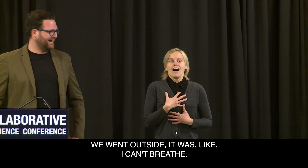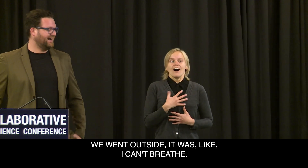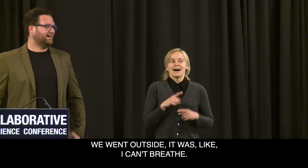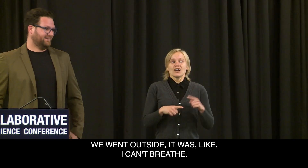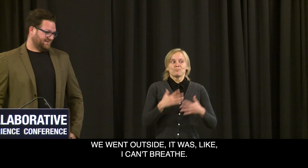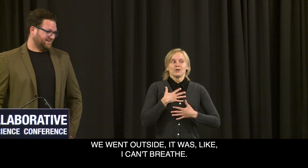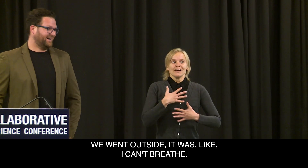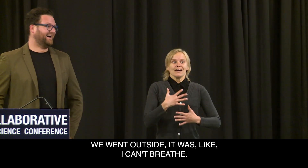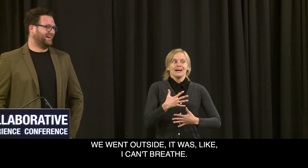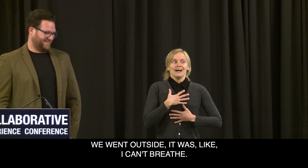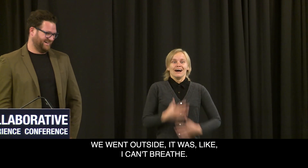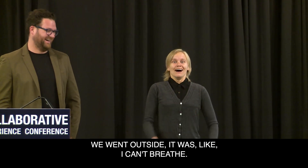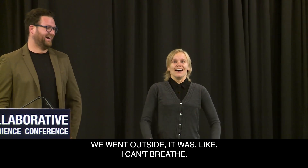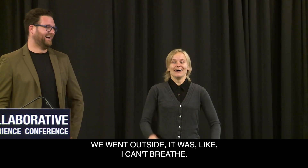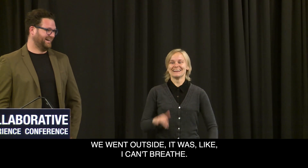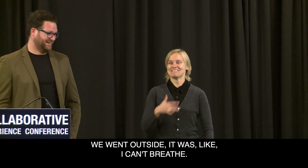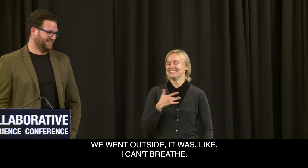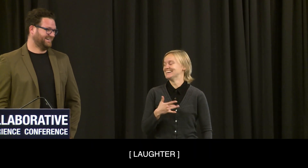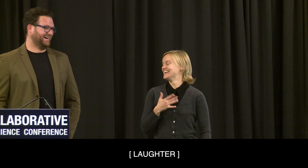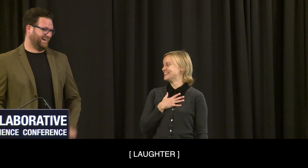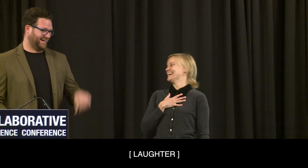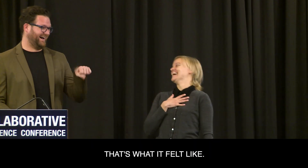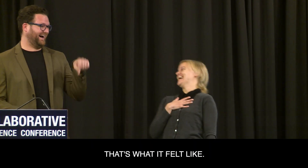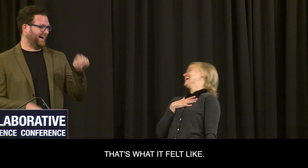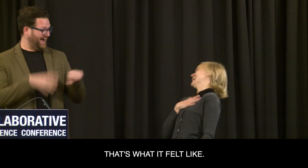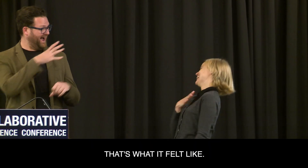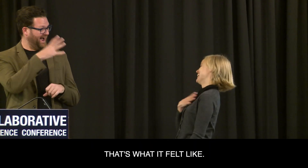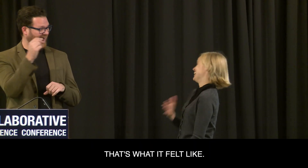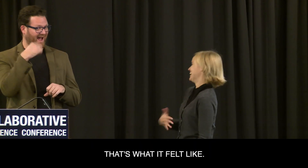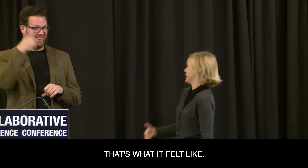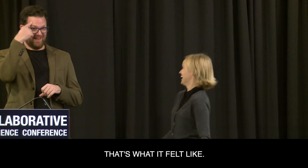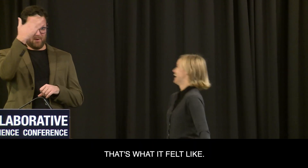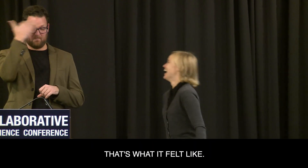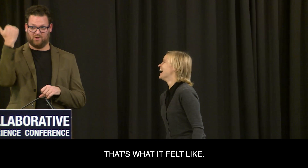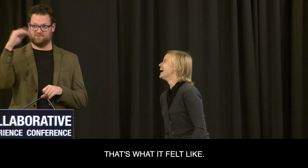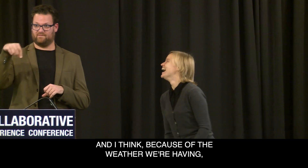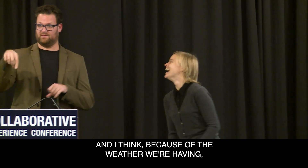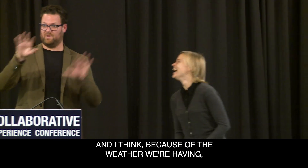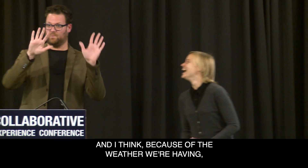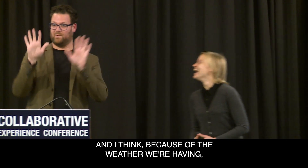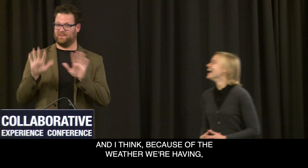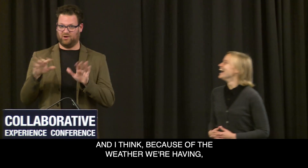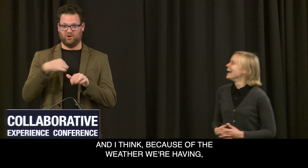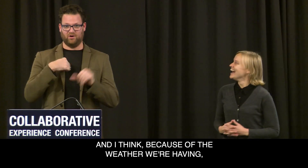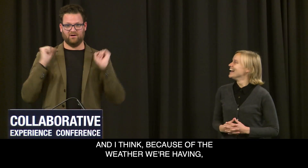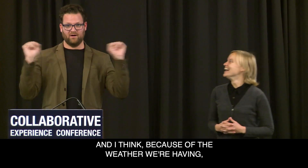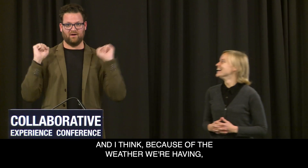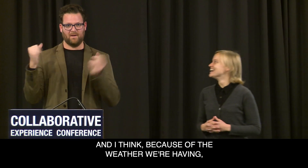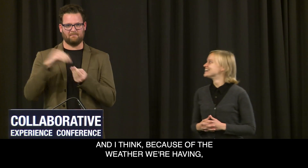and it was like, I can't breathe. That's what it felt like. Yeah. And I think because of the weather we're